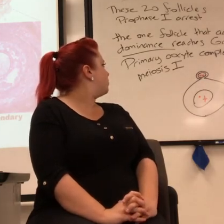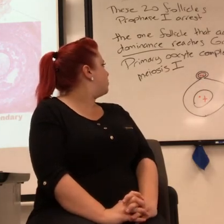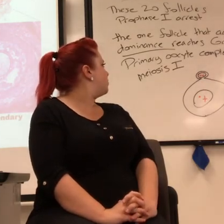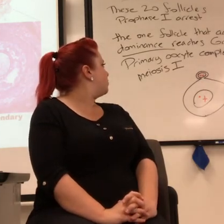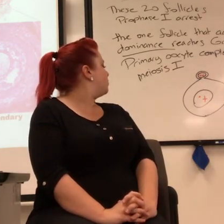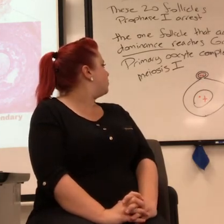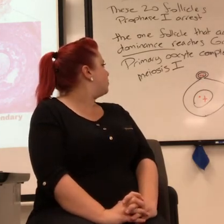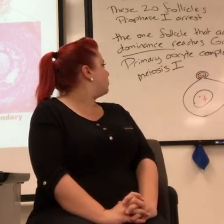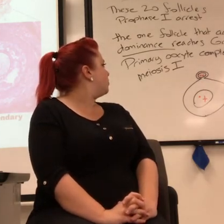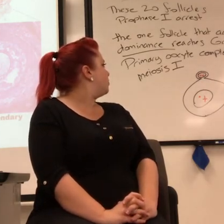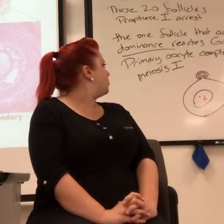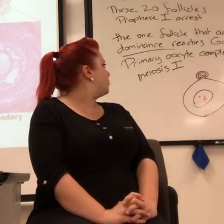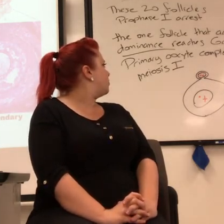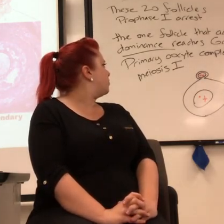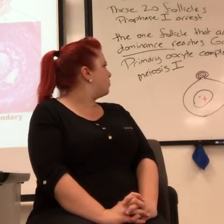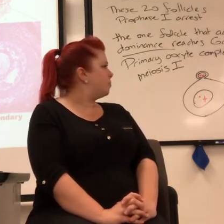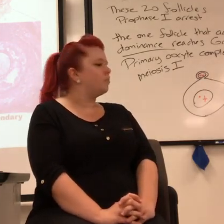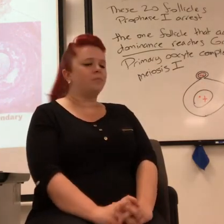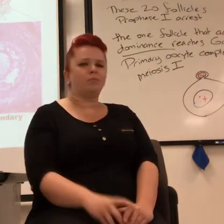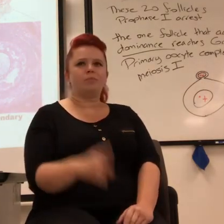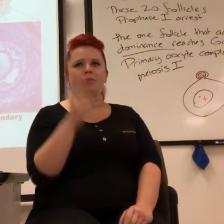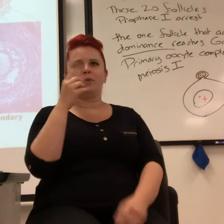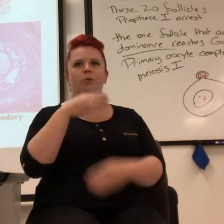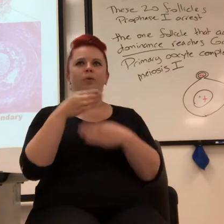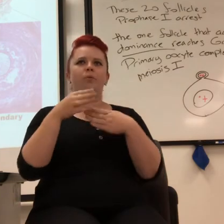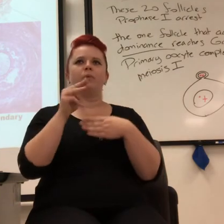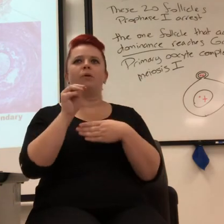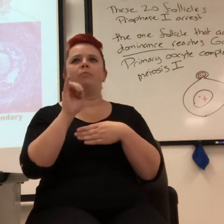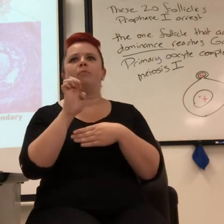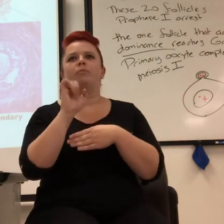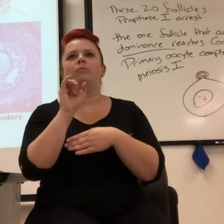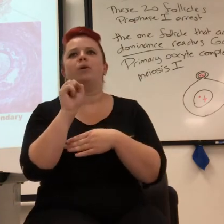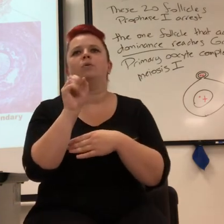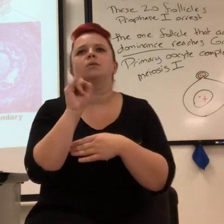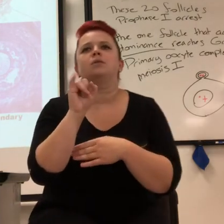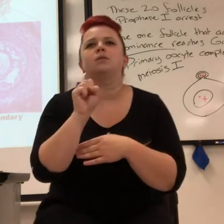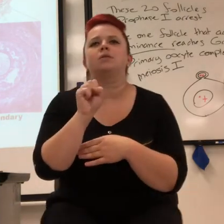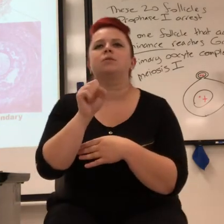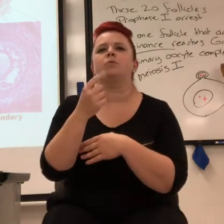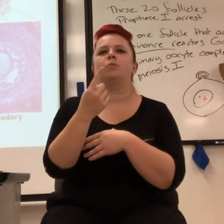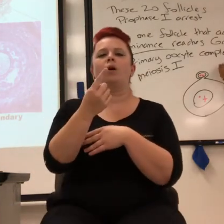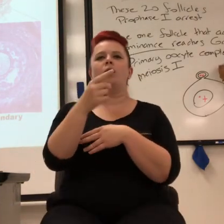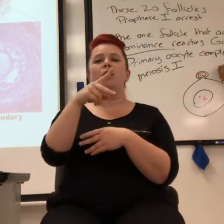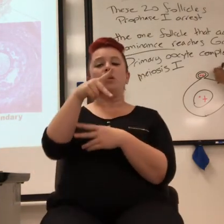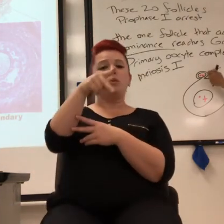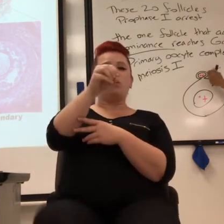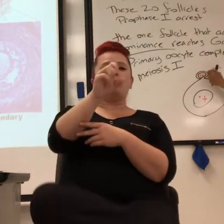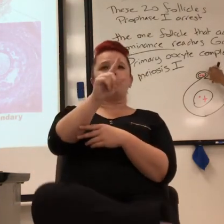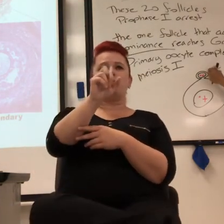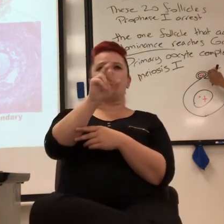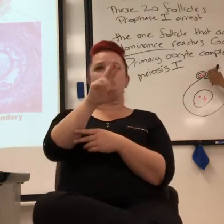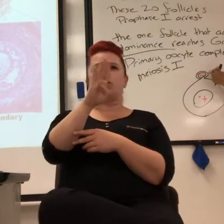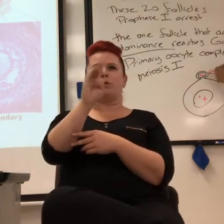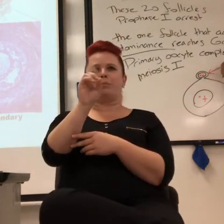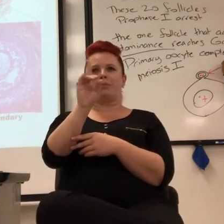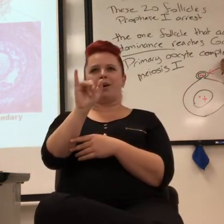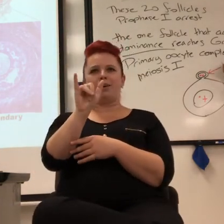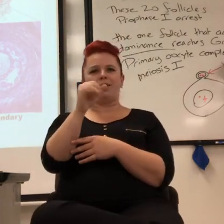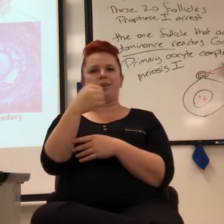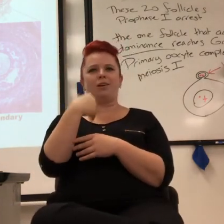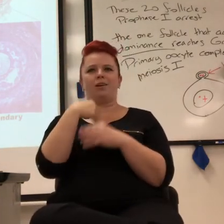To complete meiosis 1. The polar body is getting nothing. got the DNA, but it's got no